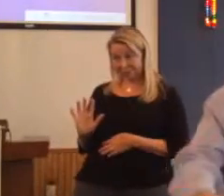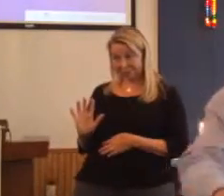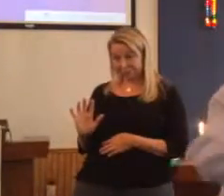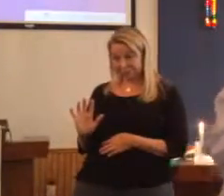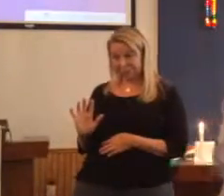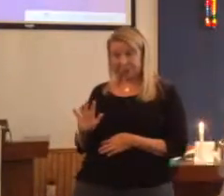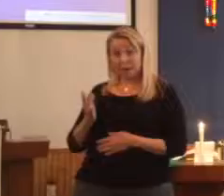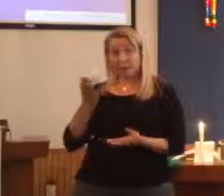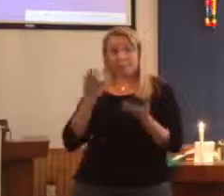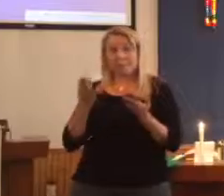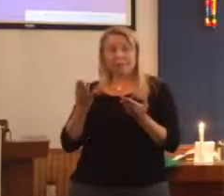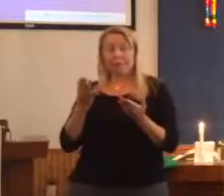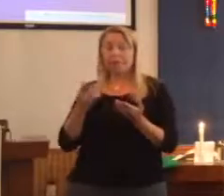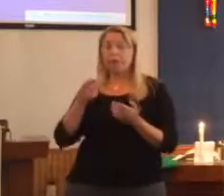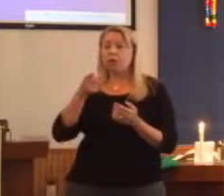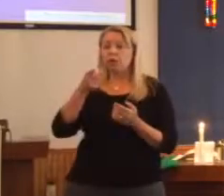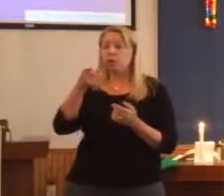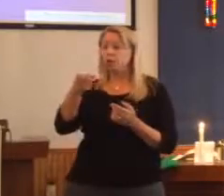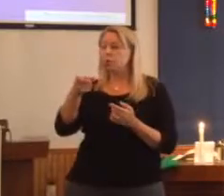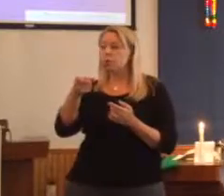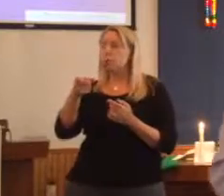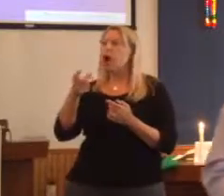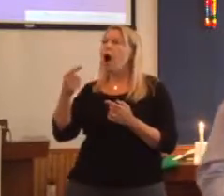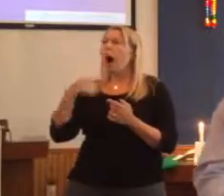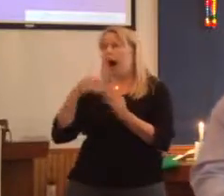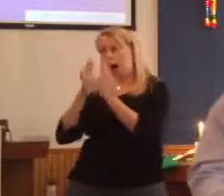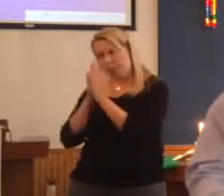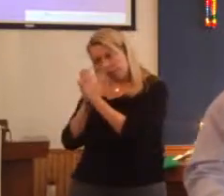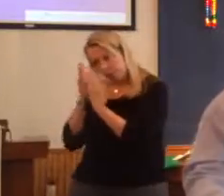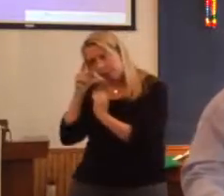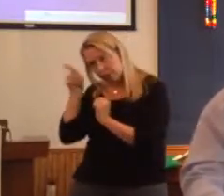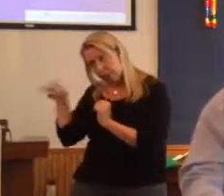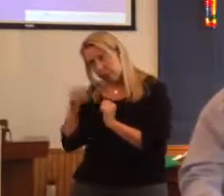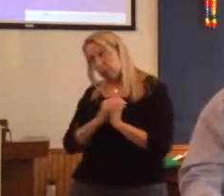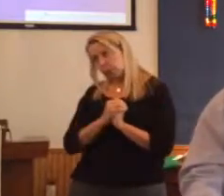means doing more than just praying for